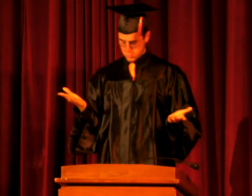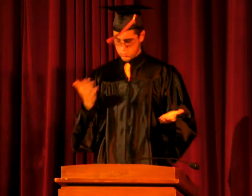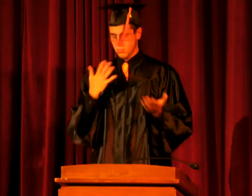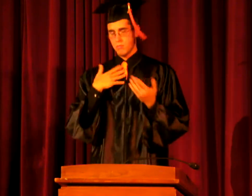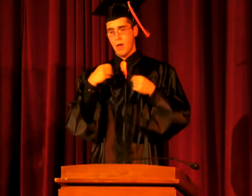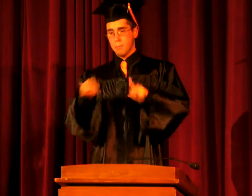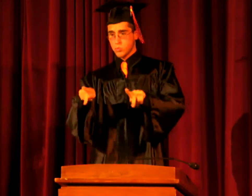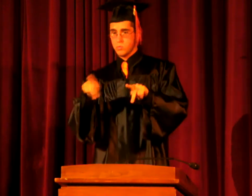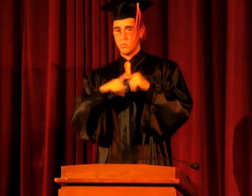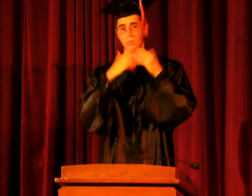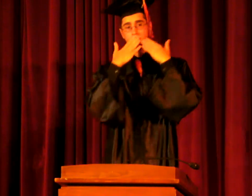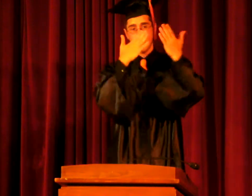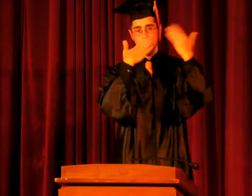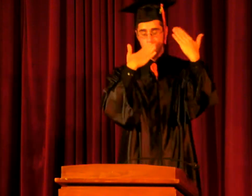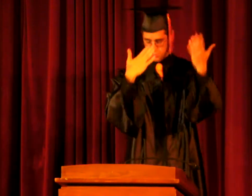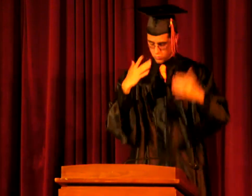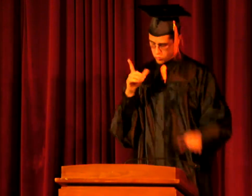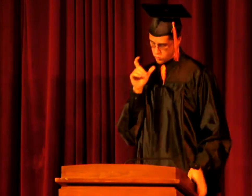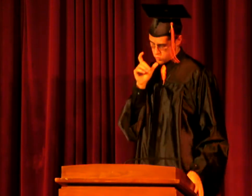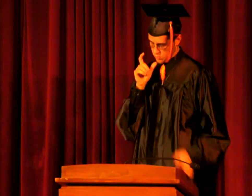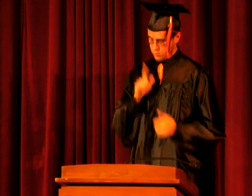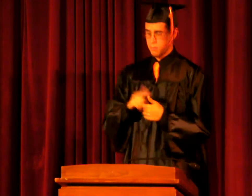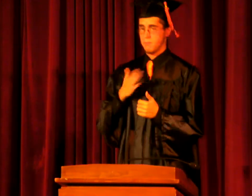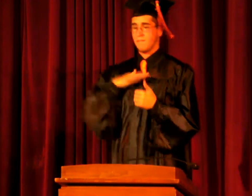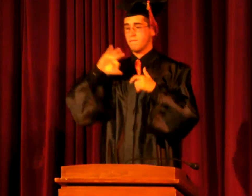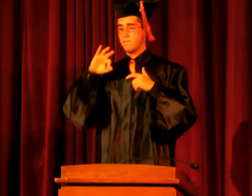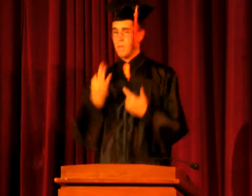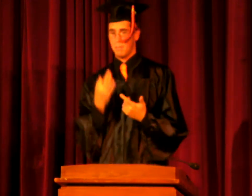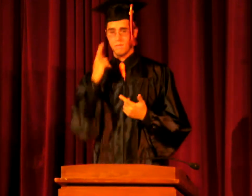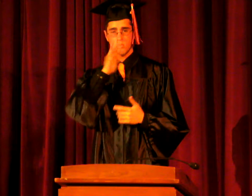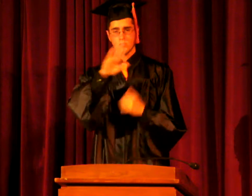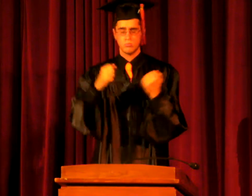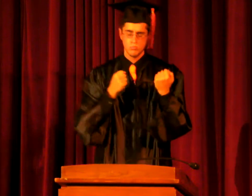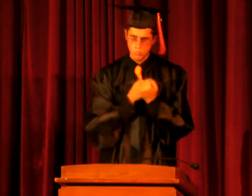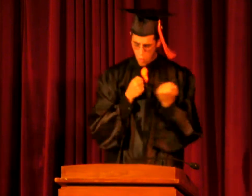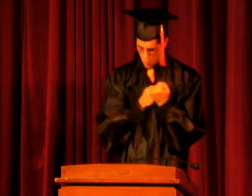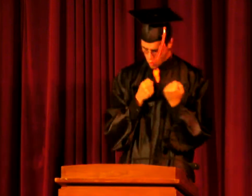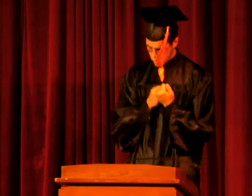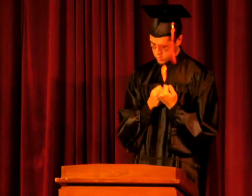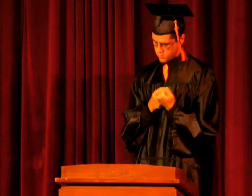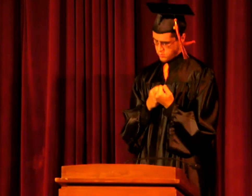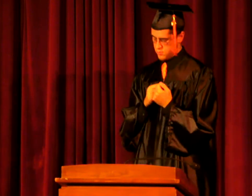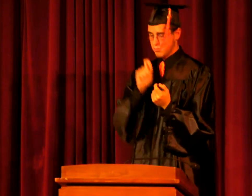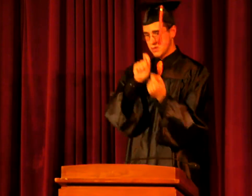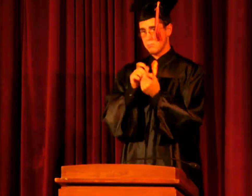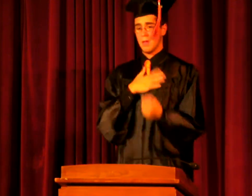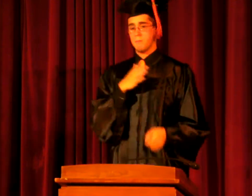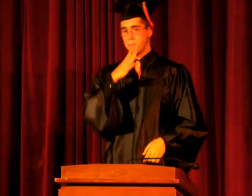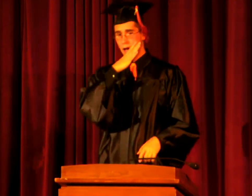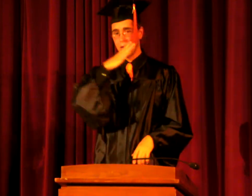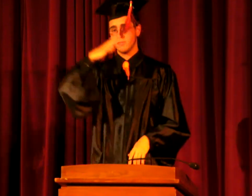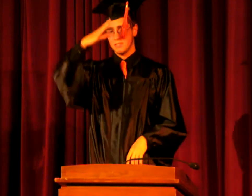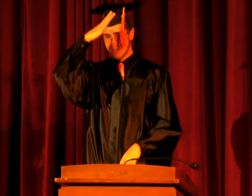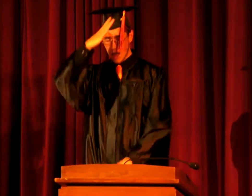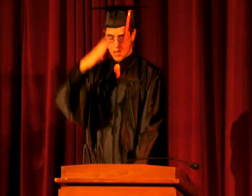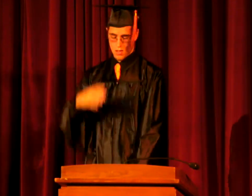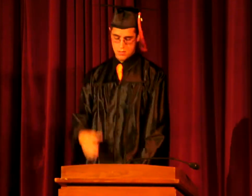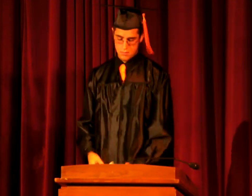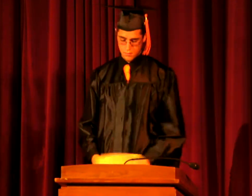In conclusion, I'd like to take this opportunity to thank my family for their love and support, most especially my mom,